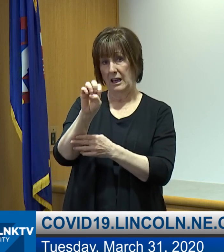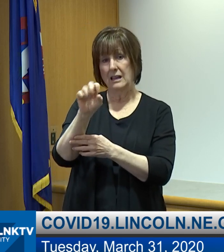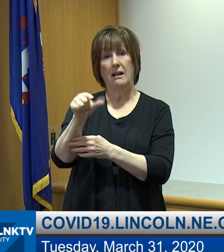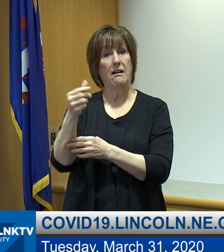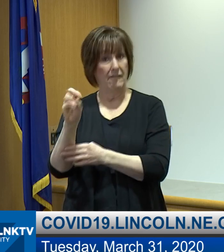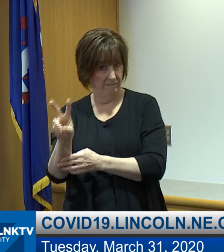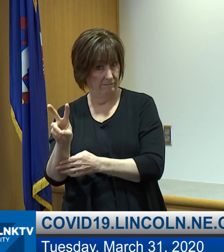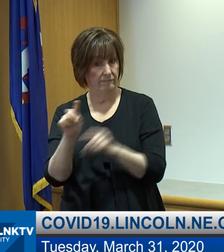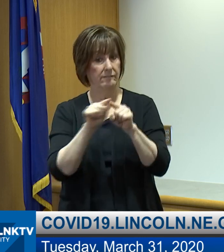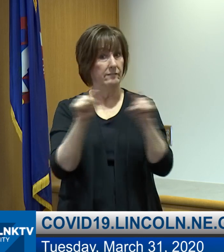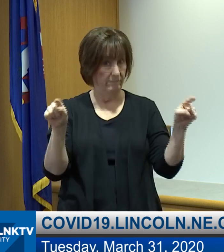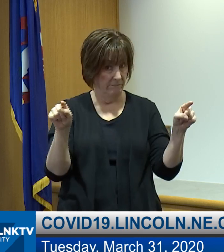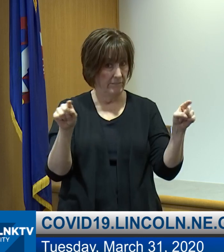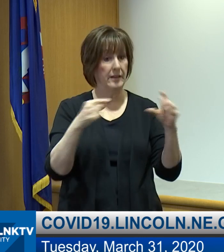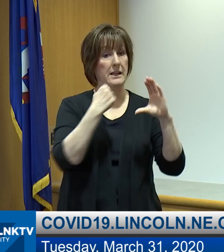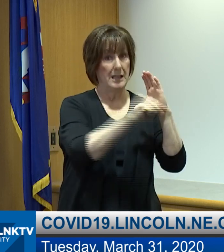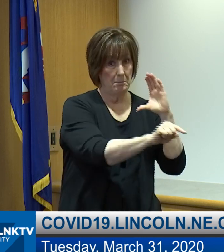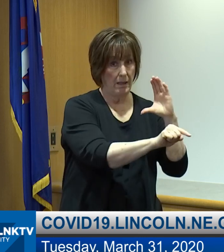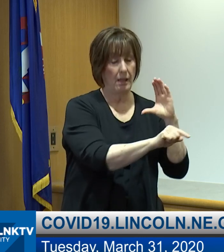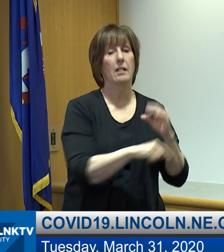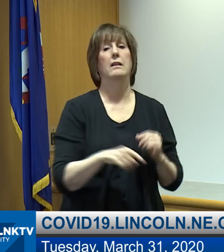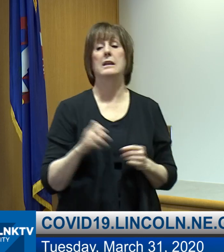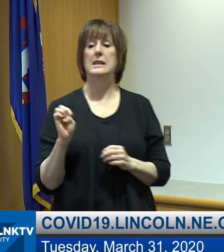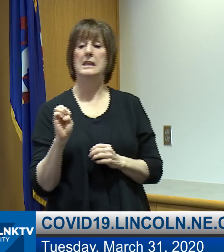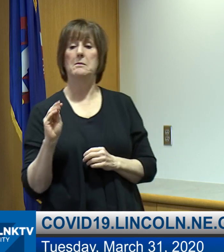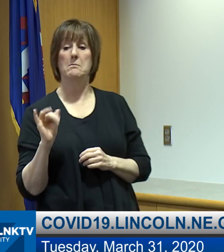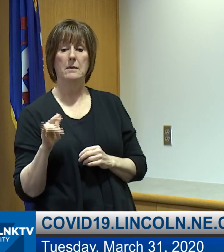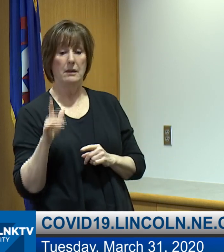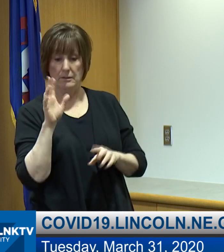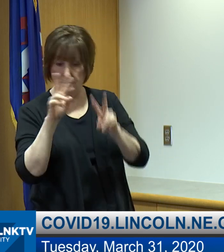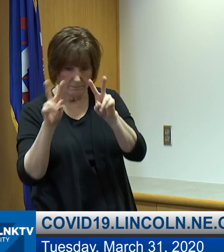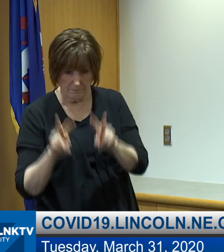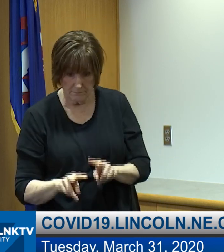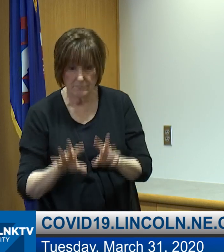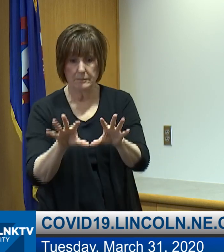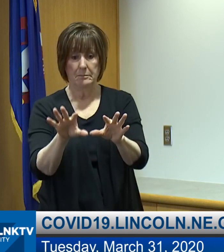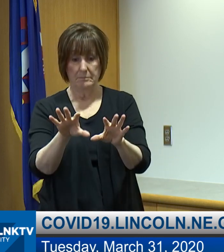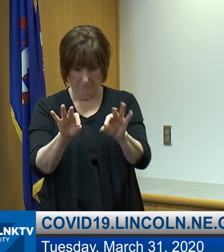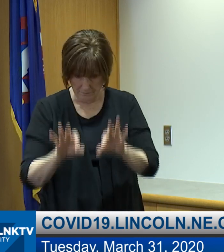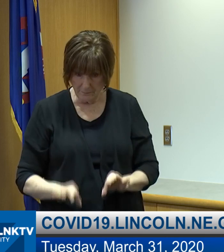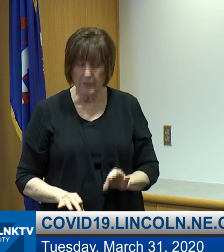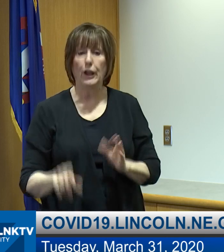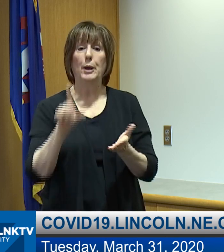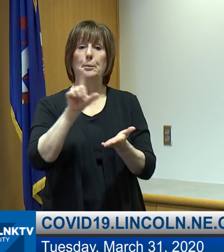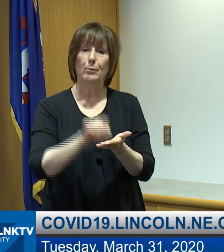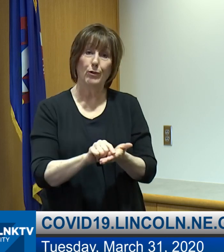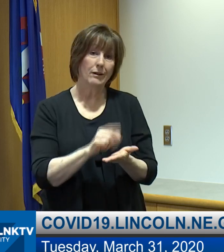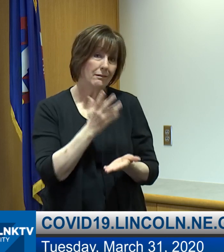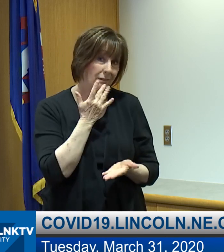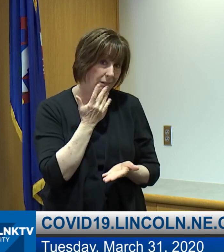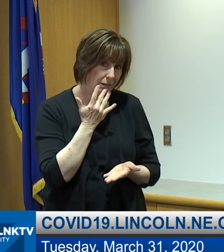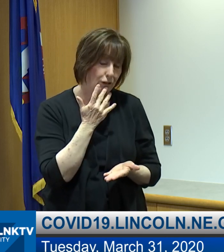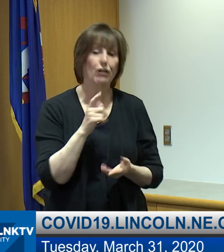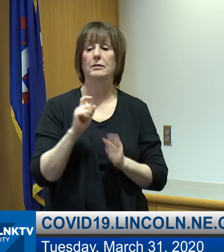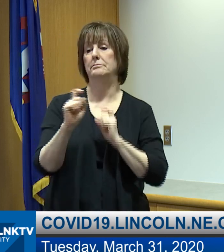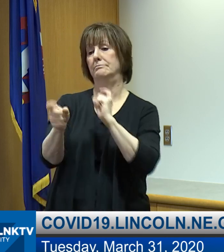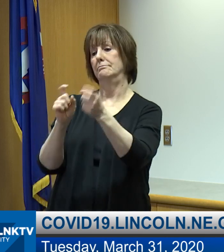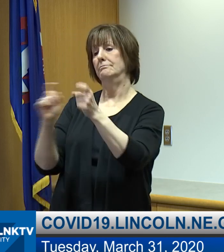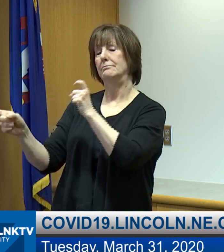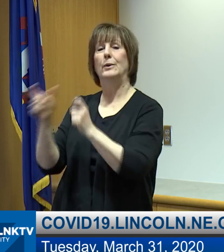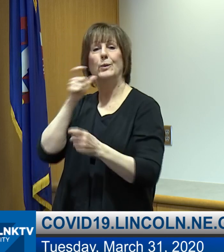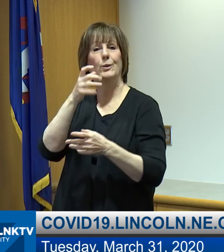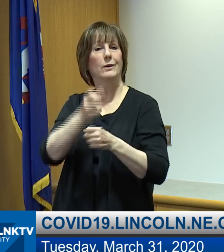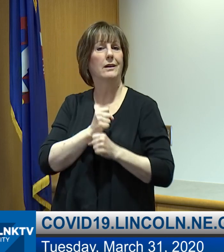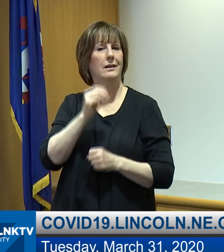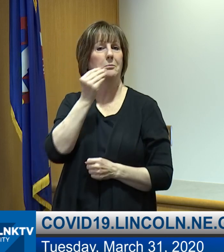sunshinekids@lincoln.ne.gov. The artwork is picked up through the email. We print it off in color, and then we distribute it to those that are receiving home-delivered